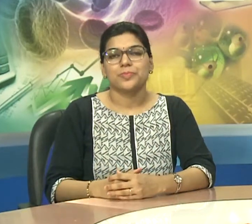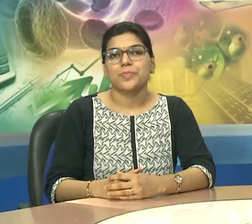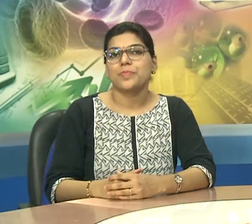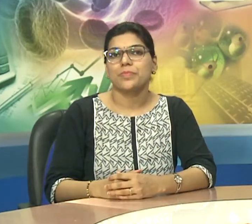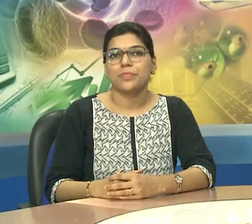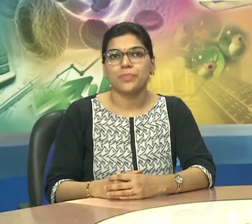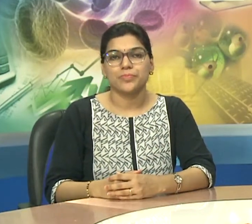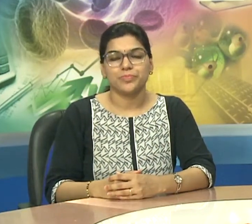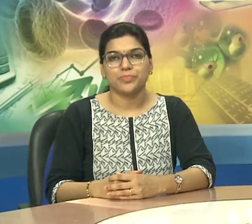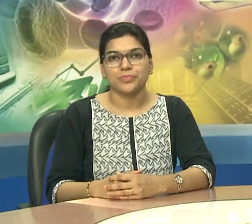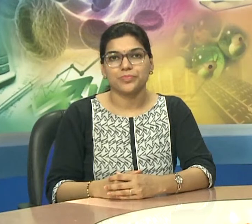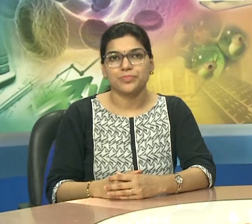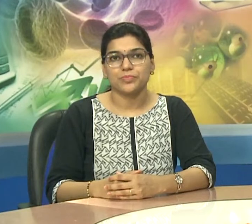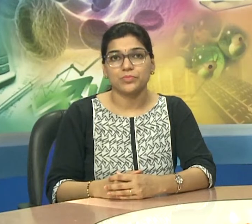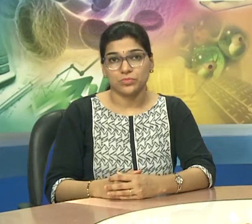now.